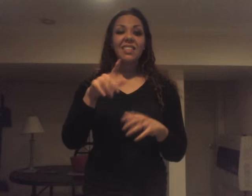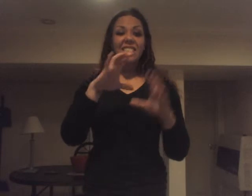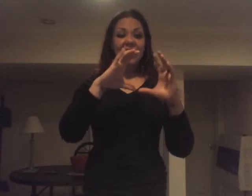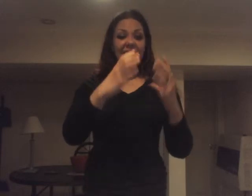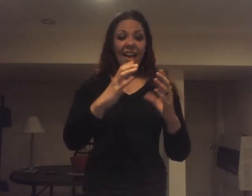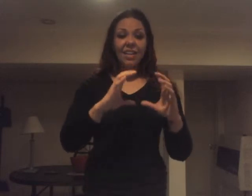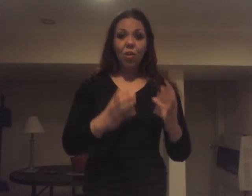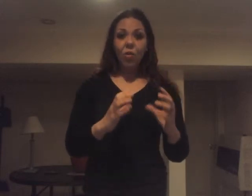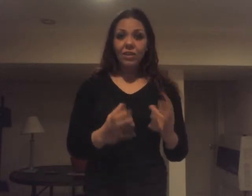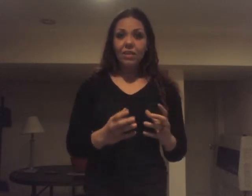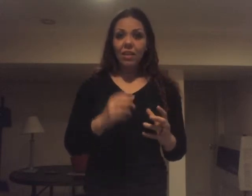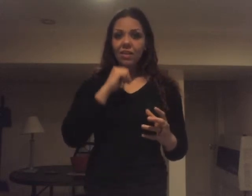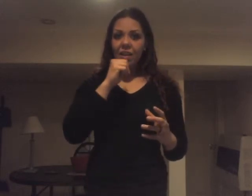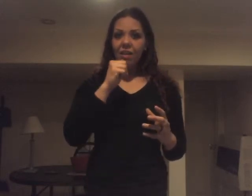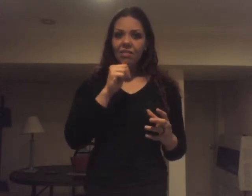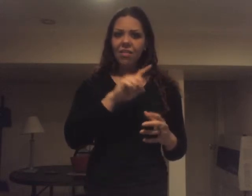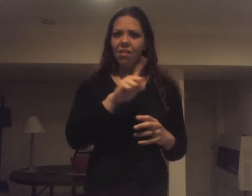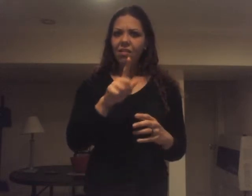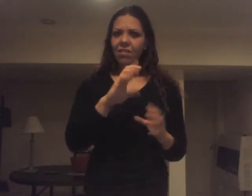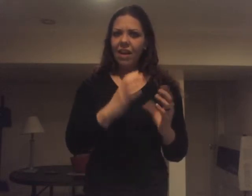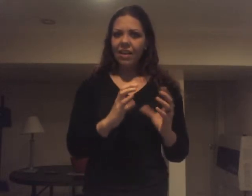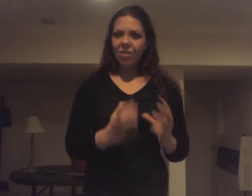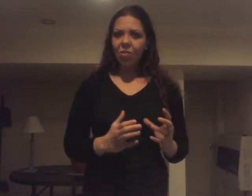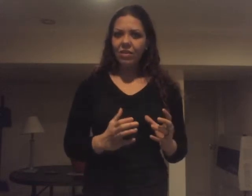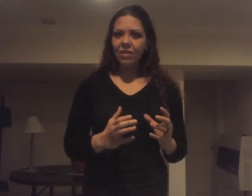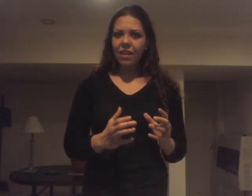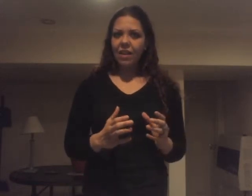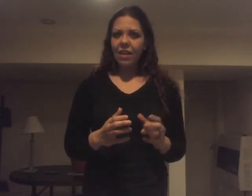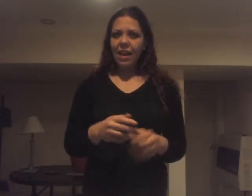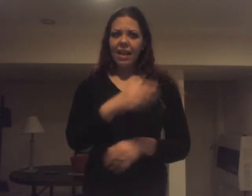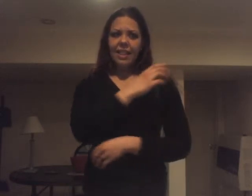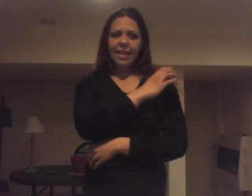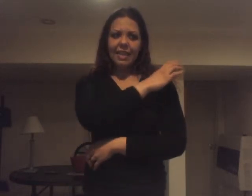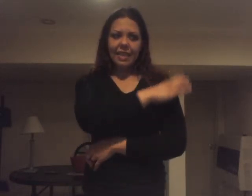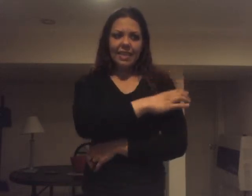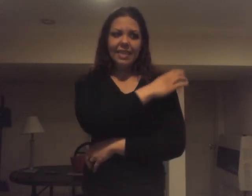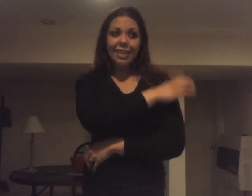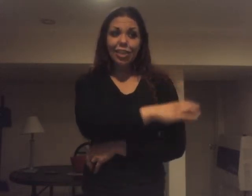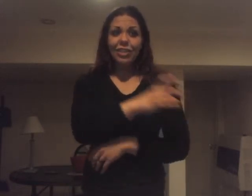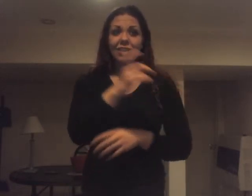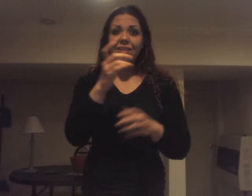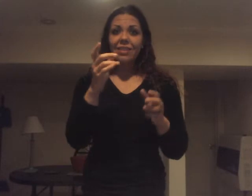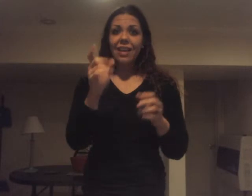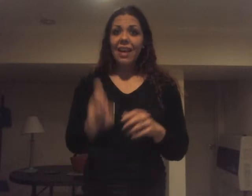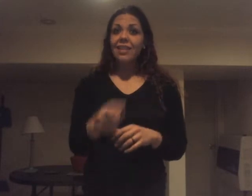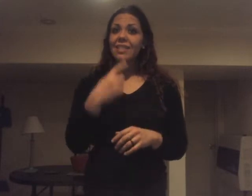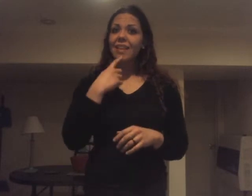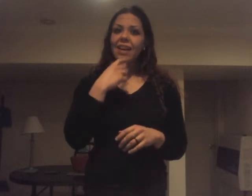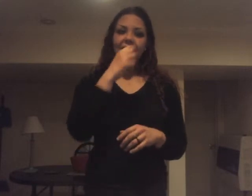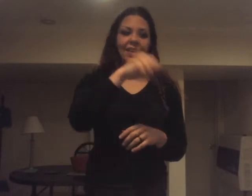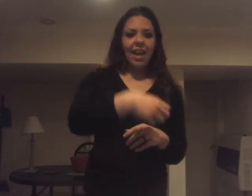on-off categories. The clinician has to say yay or nay. This person either has the disorder or they